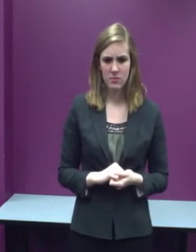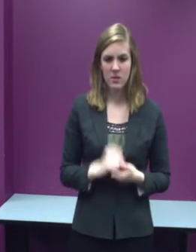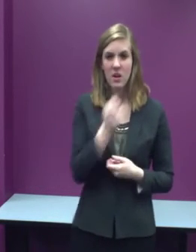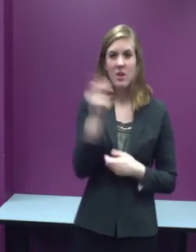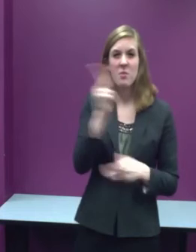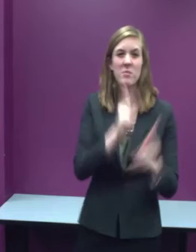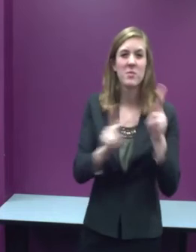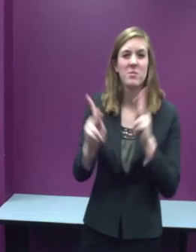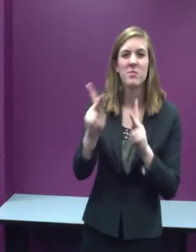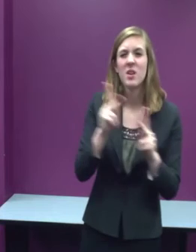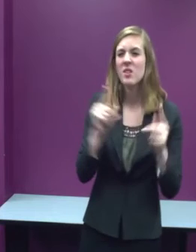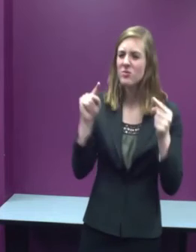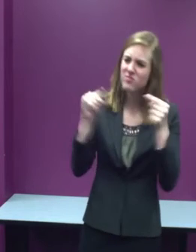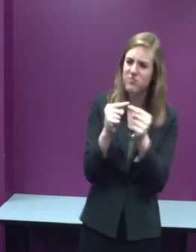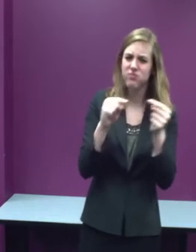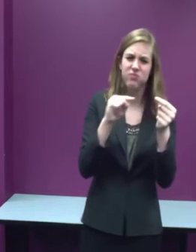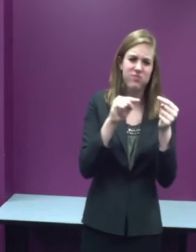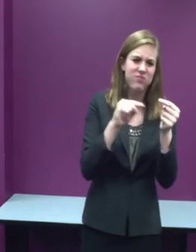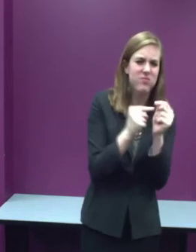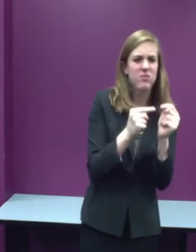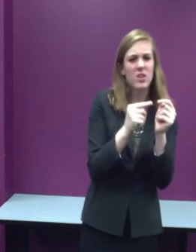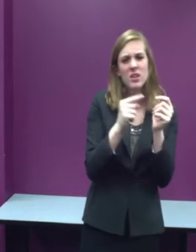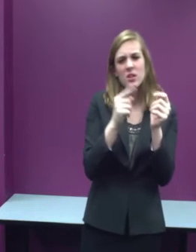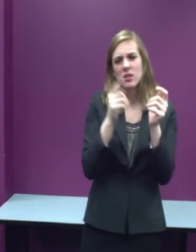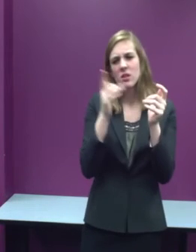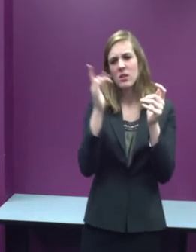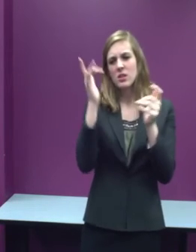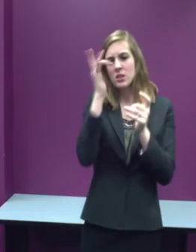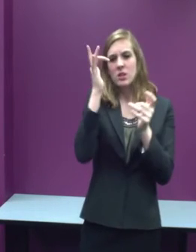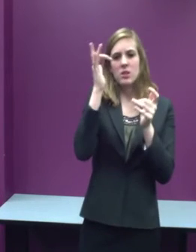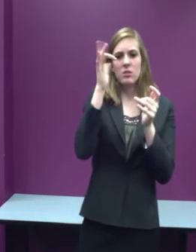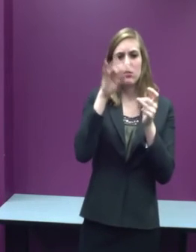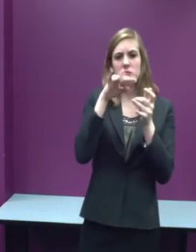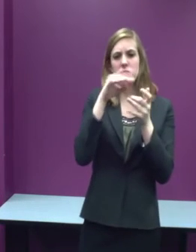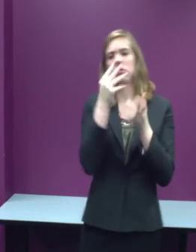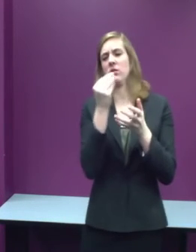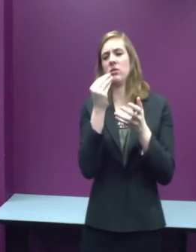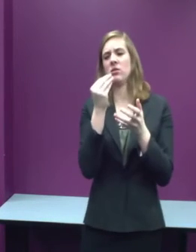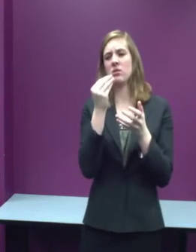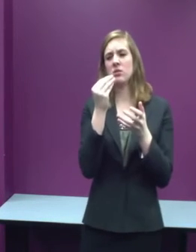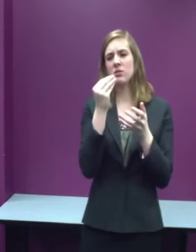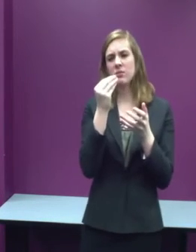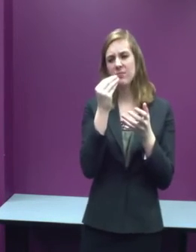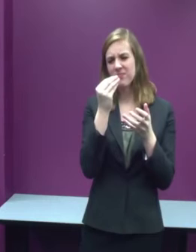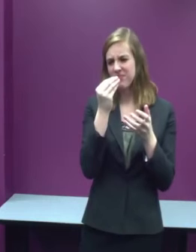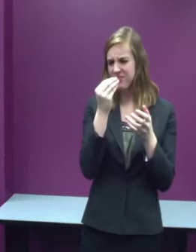feet, others faint and unable to stand, yet all go with cheerfulness.